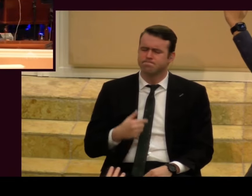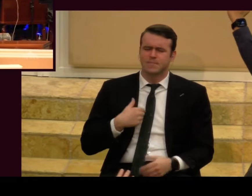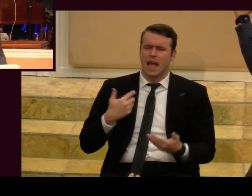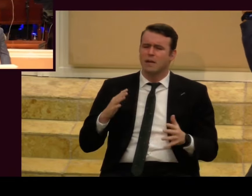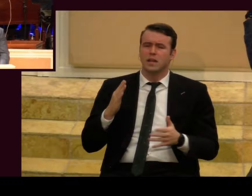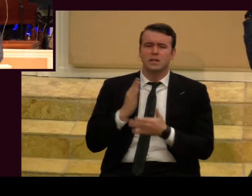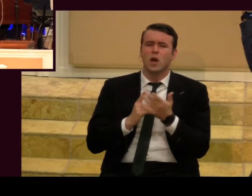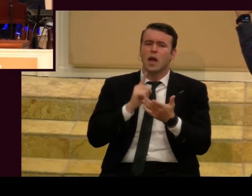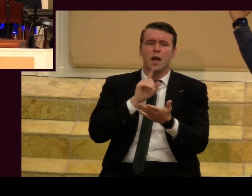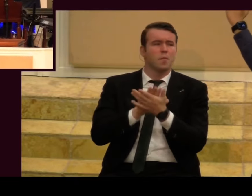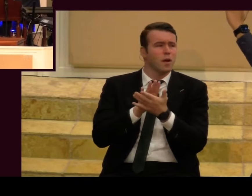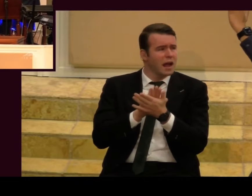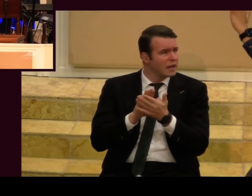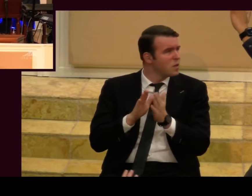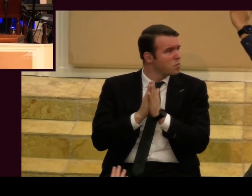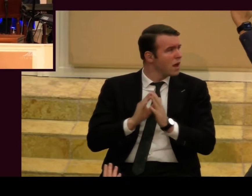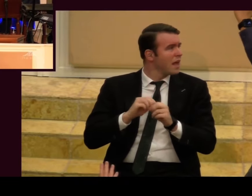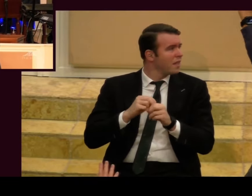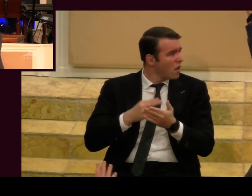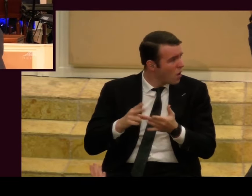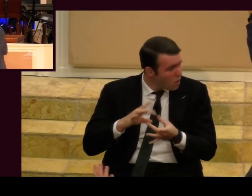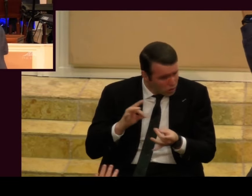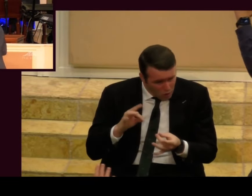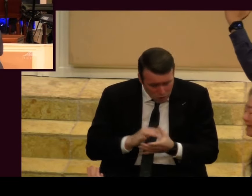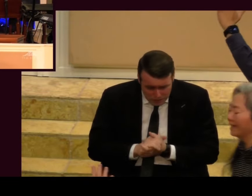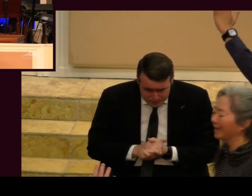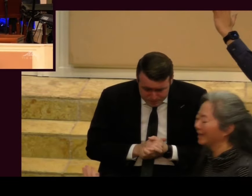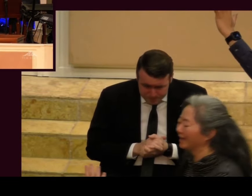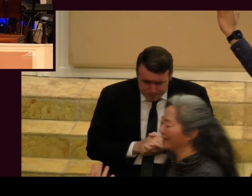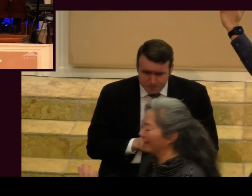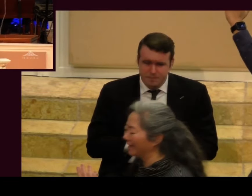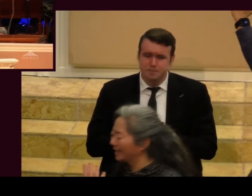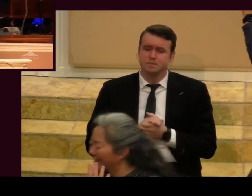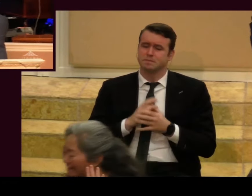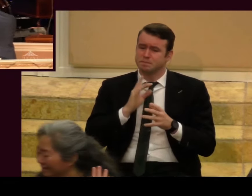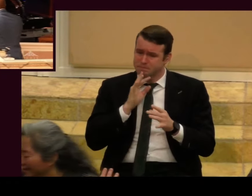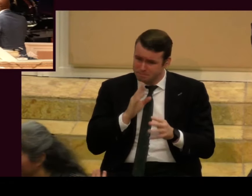Come on, I'm done. Somebody begin to pray in the Holy